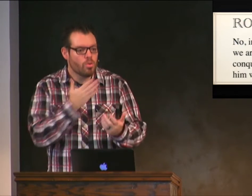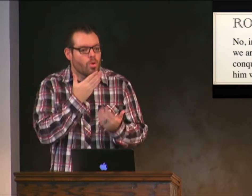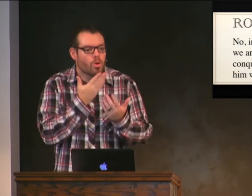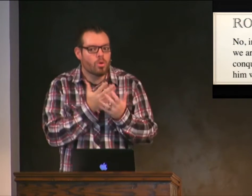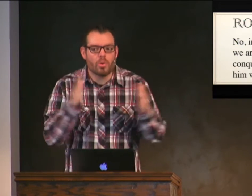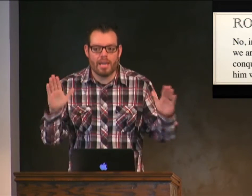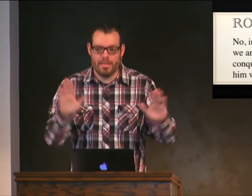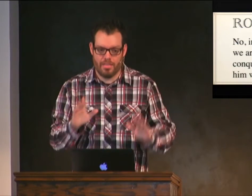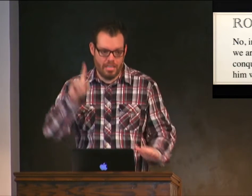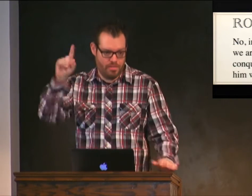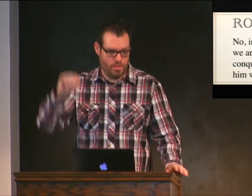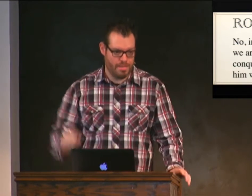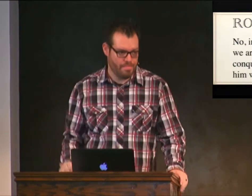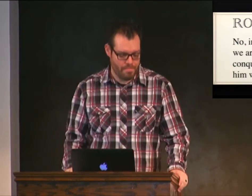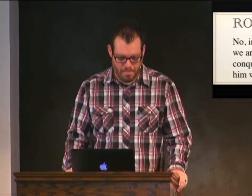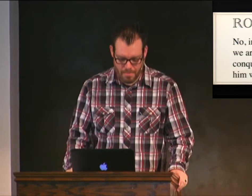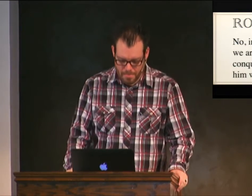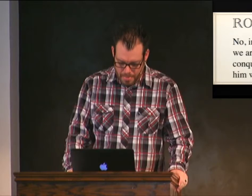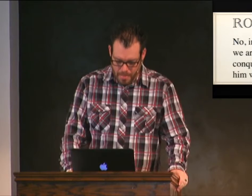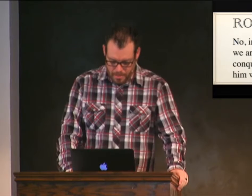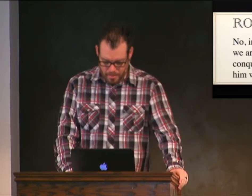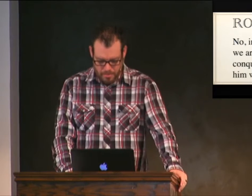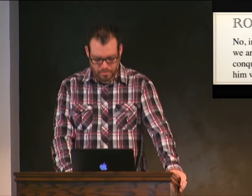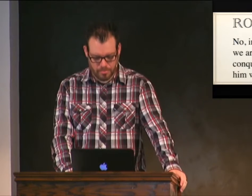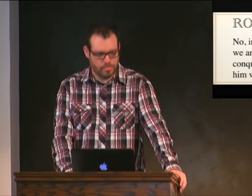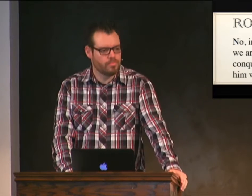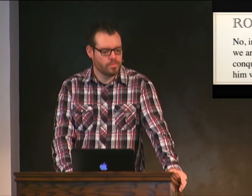We do great things for him.